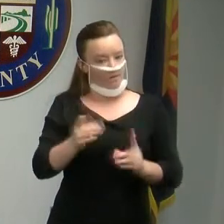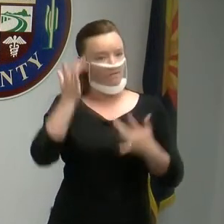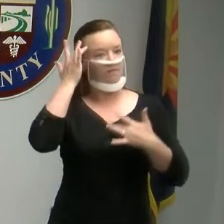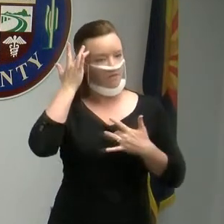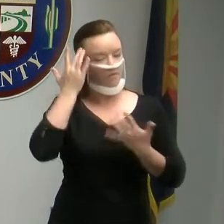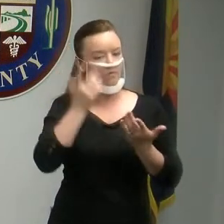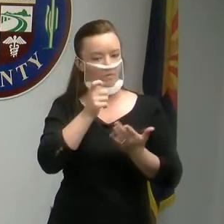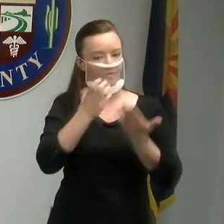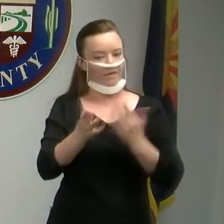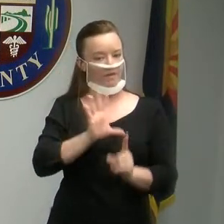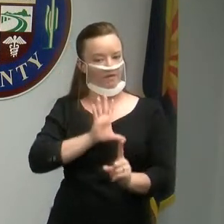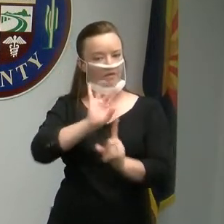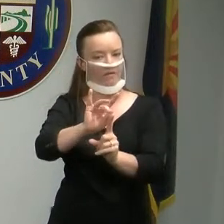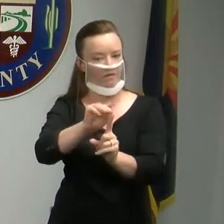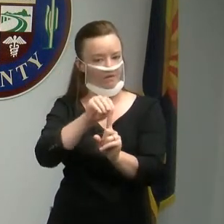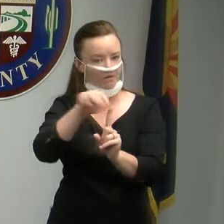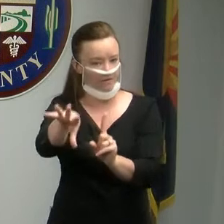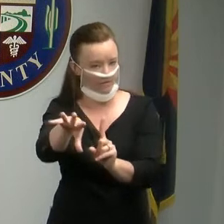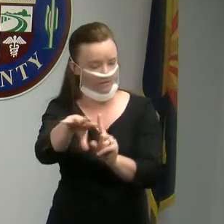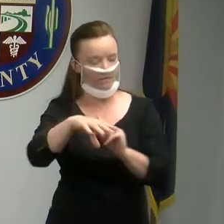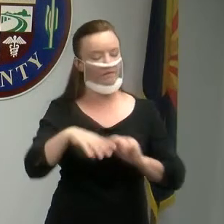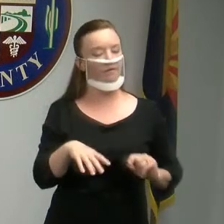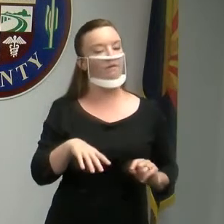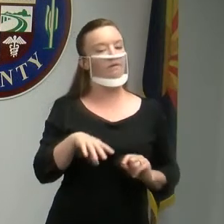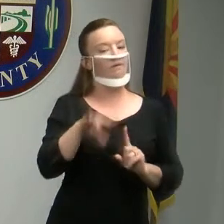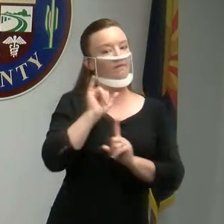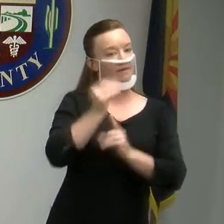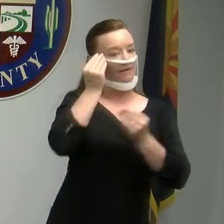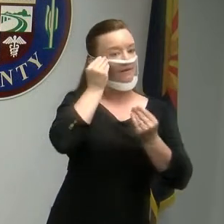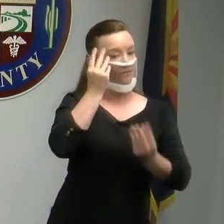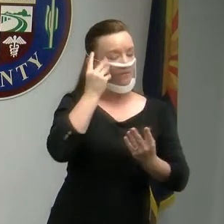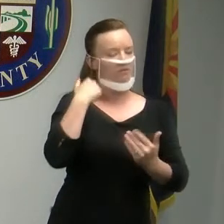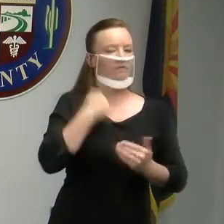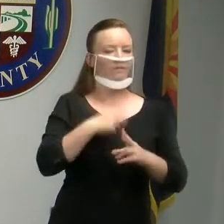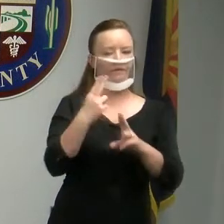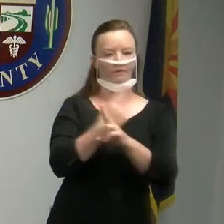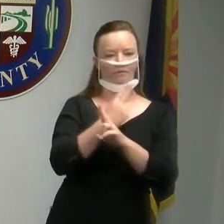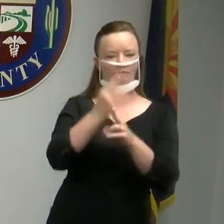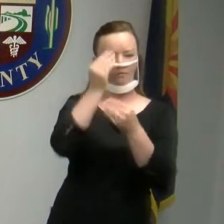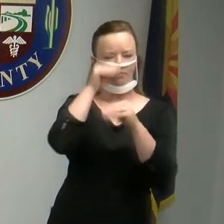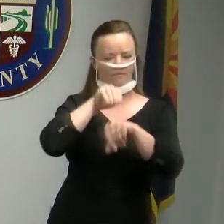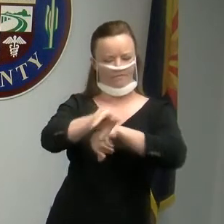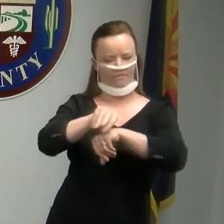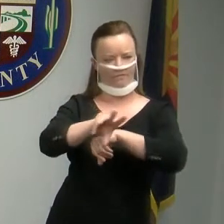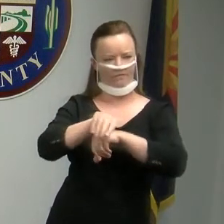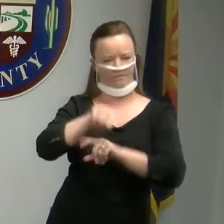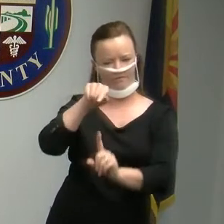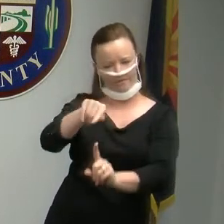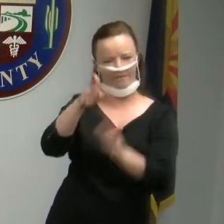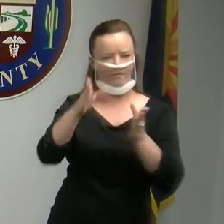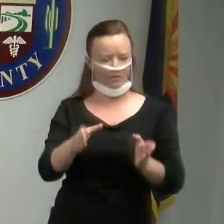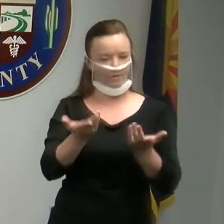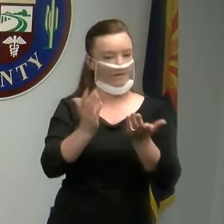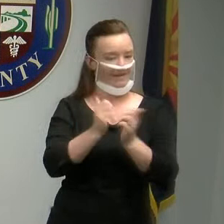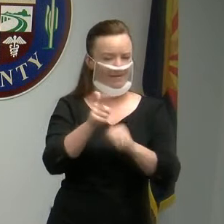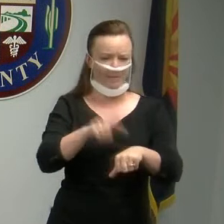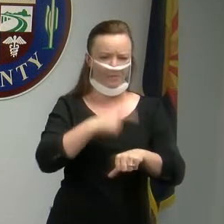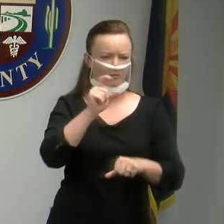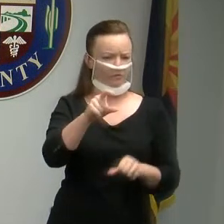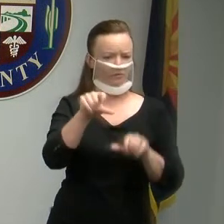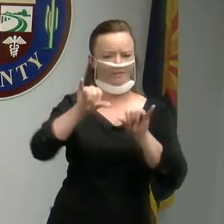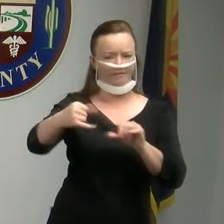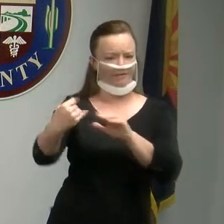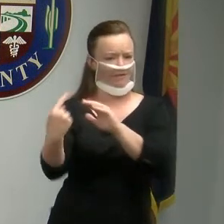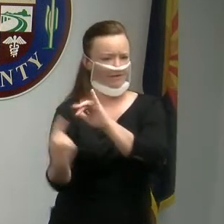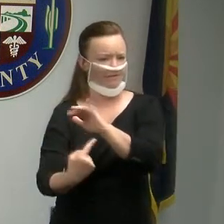to provide that person with individualized guidance on how long they need to stay isolated, when they